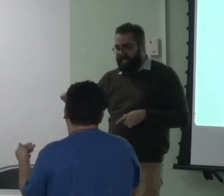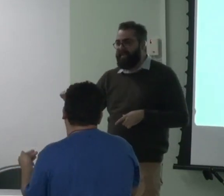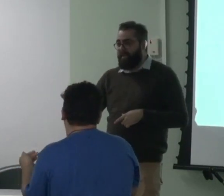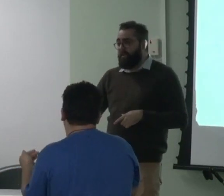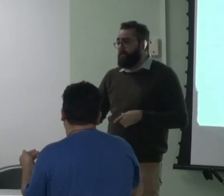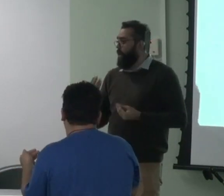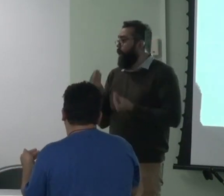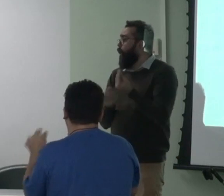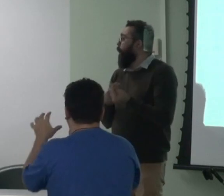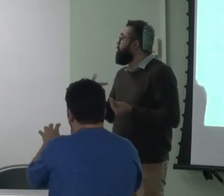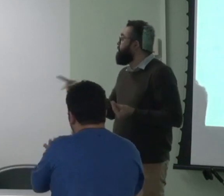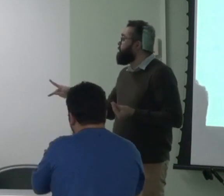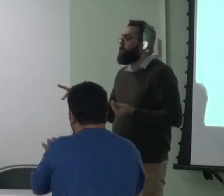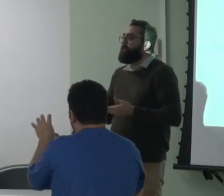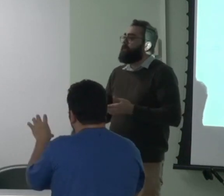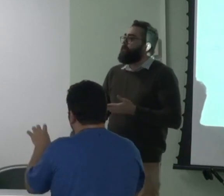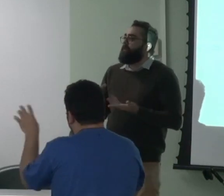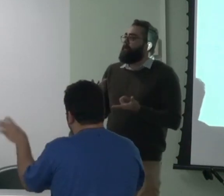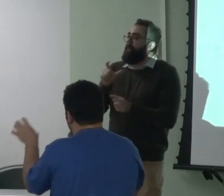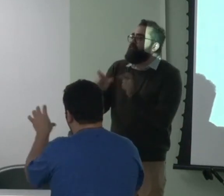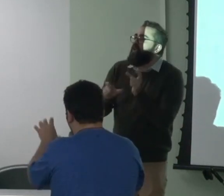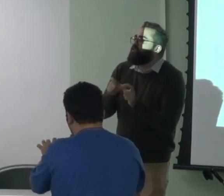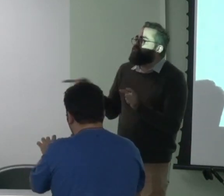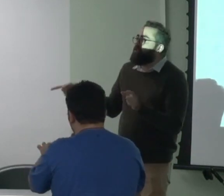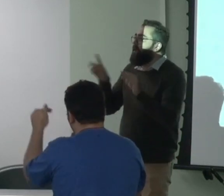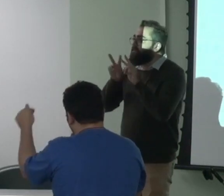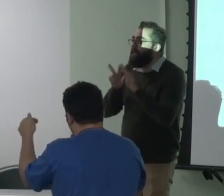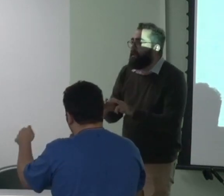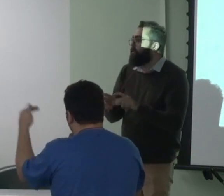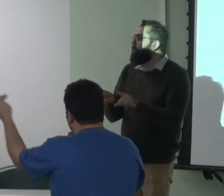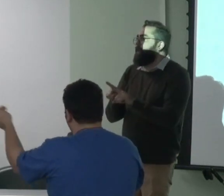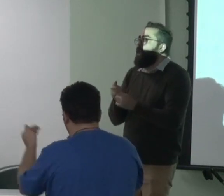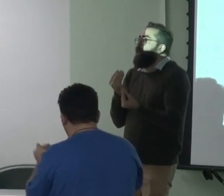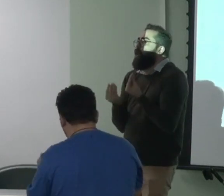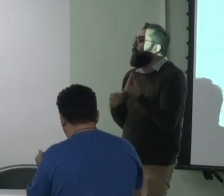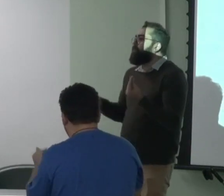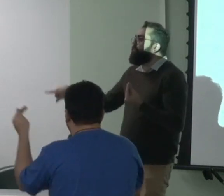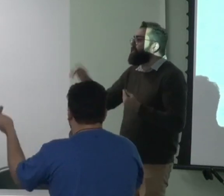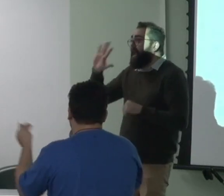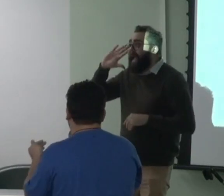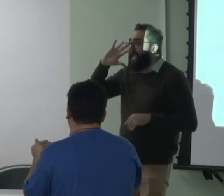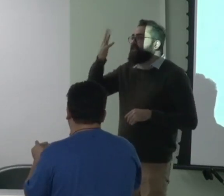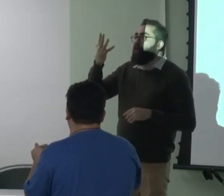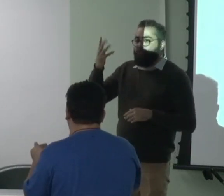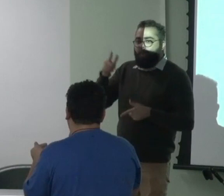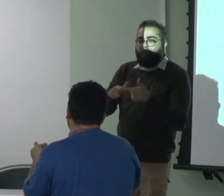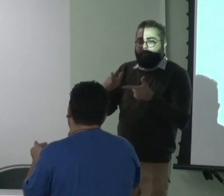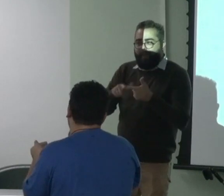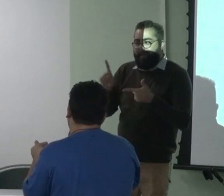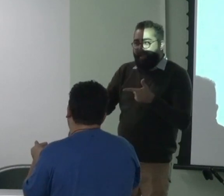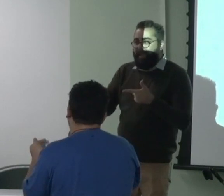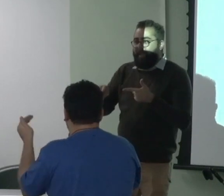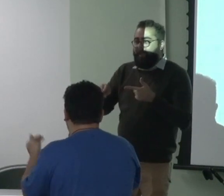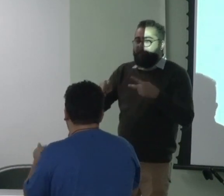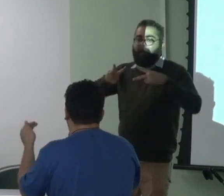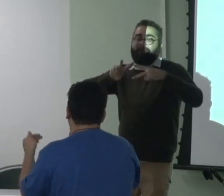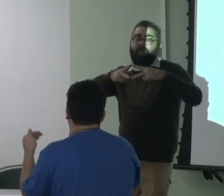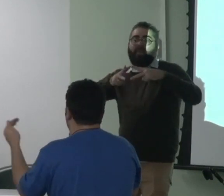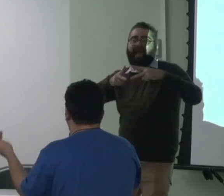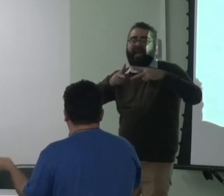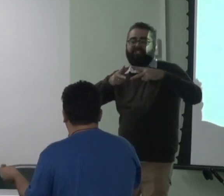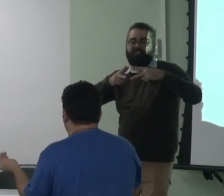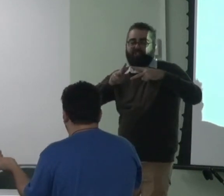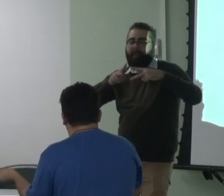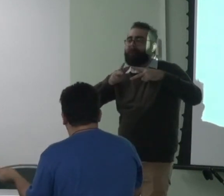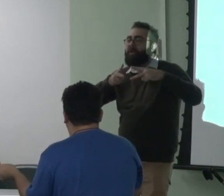been developing, or the ability of the AI solutions to properly process and identify the language